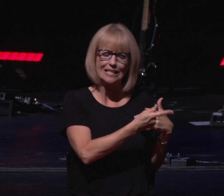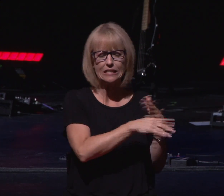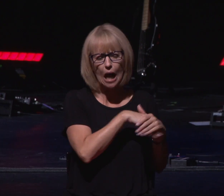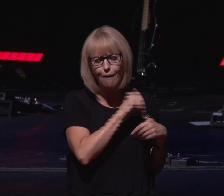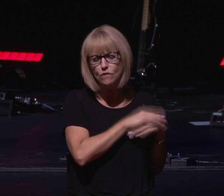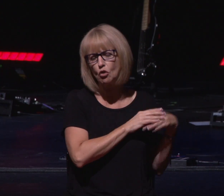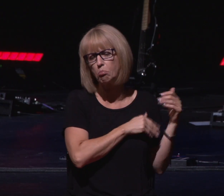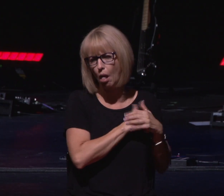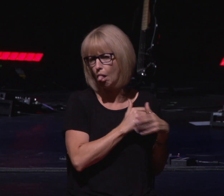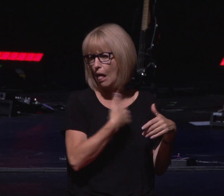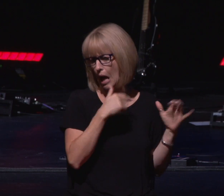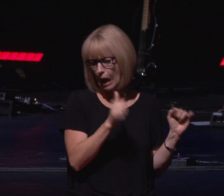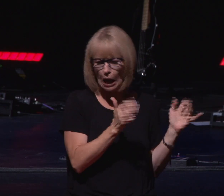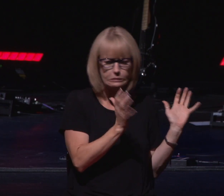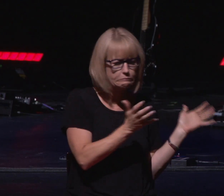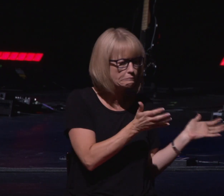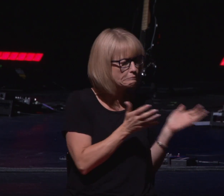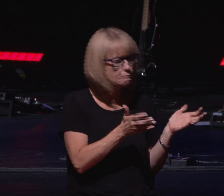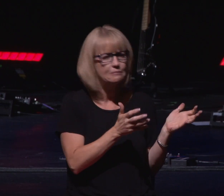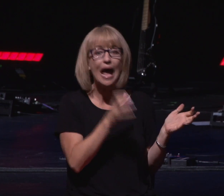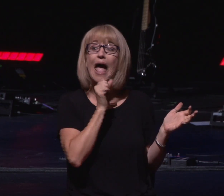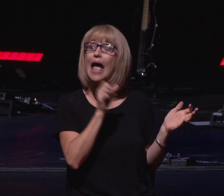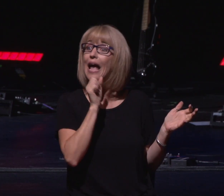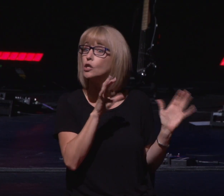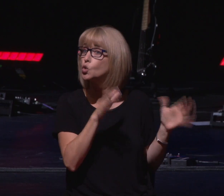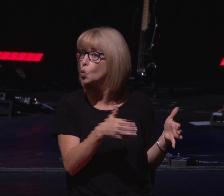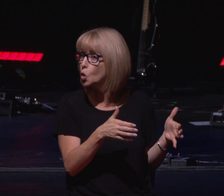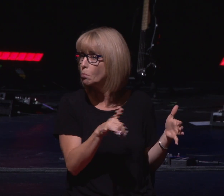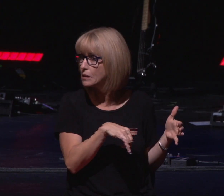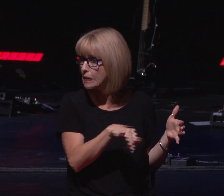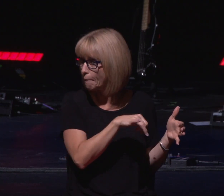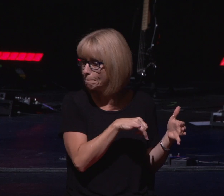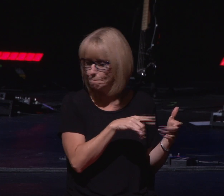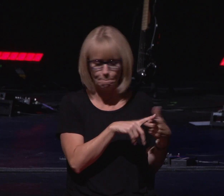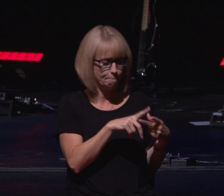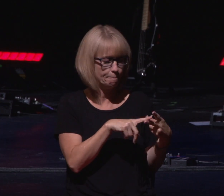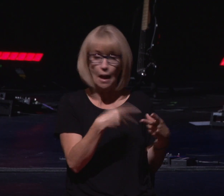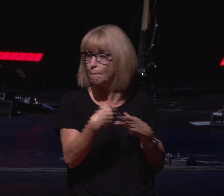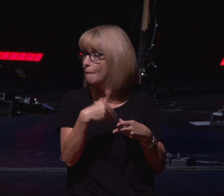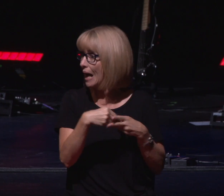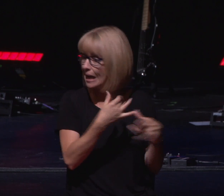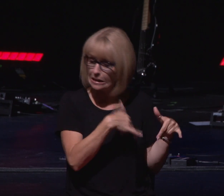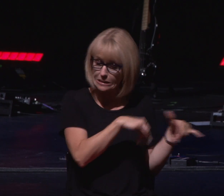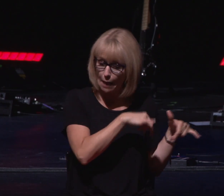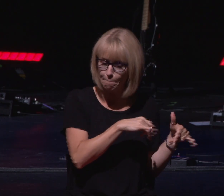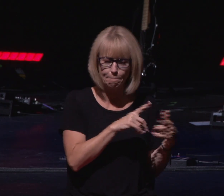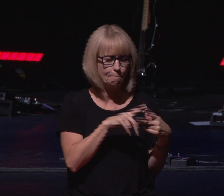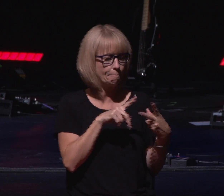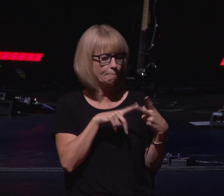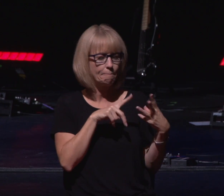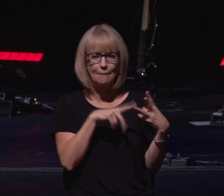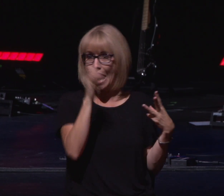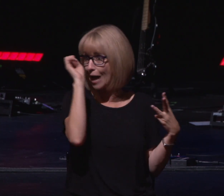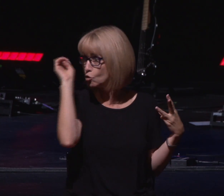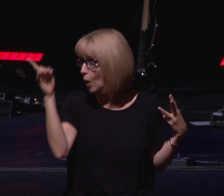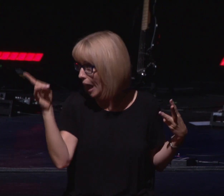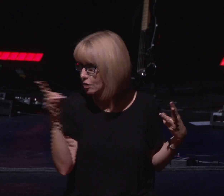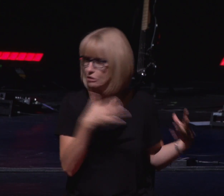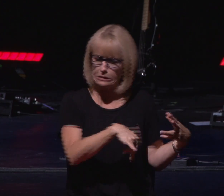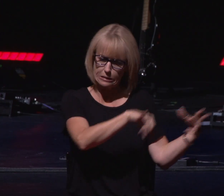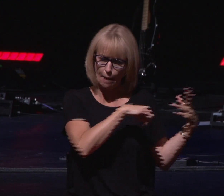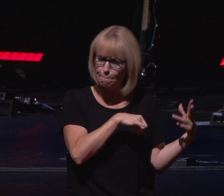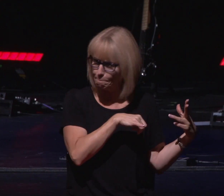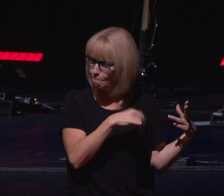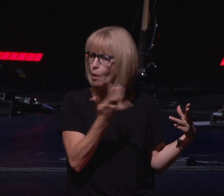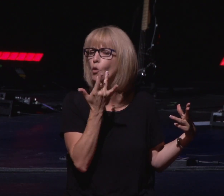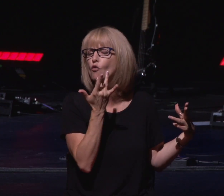get with. We can relate to people of the same age group. People in even the same income group we can connect with, people the same kind of education,